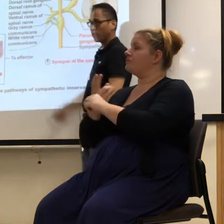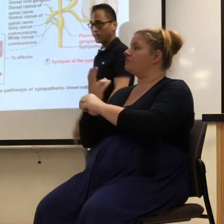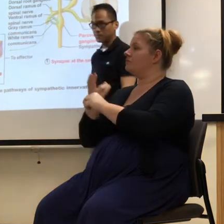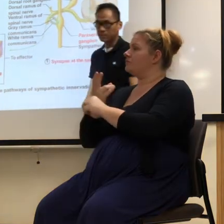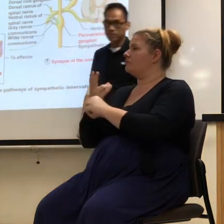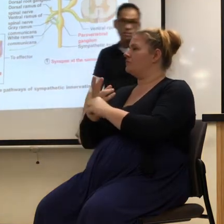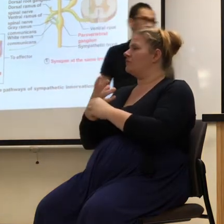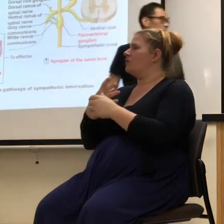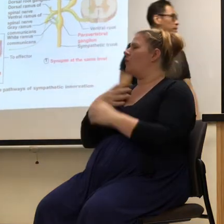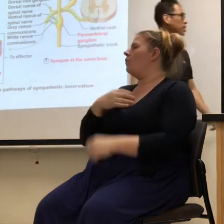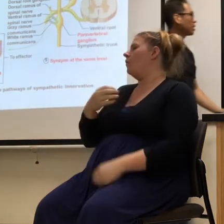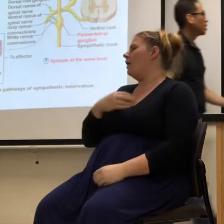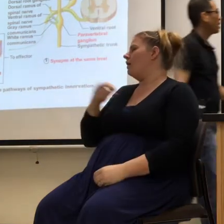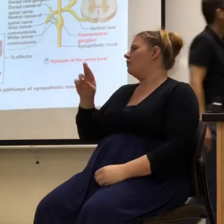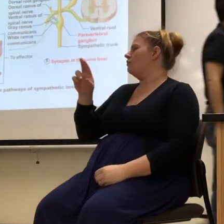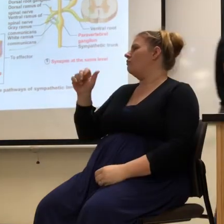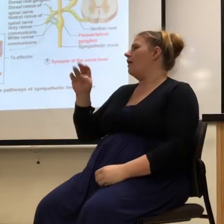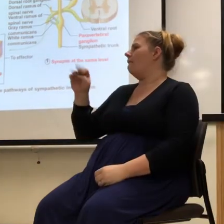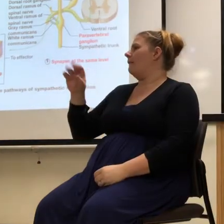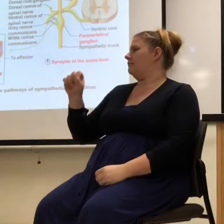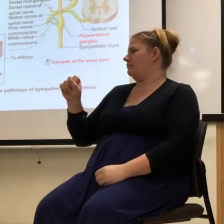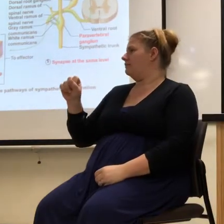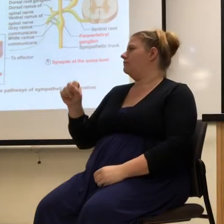just call it white ramus.